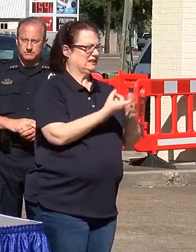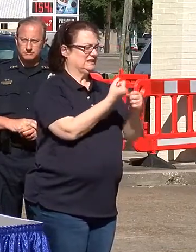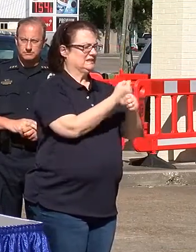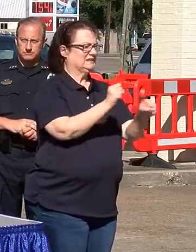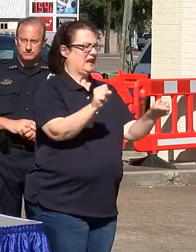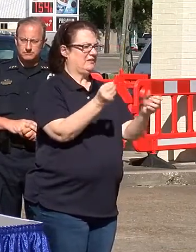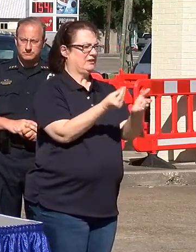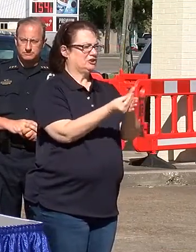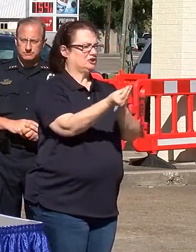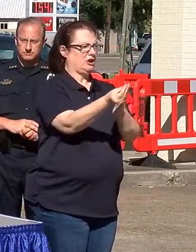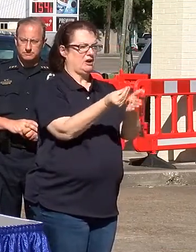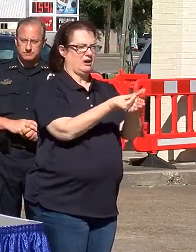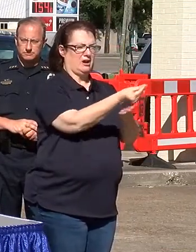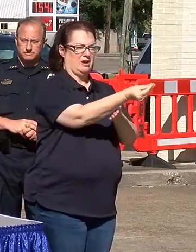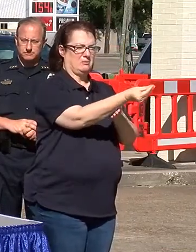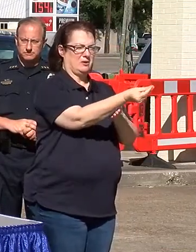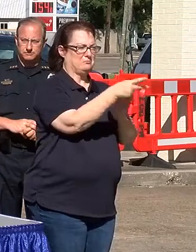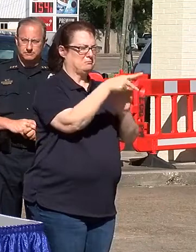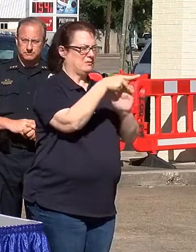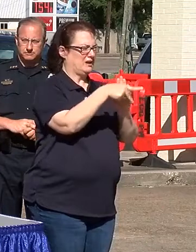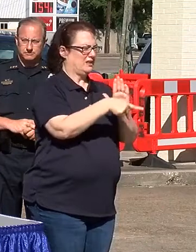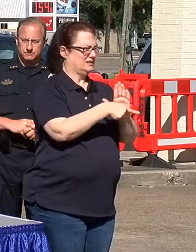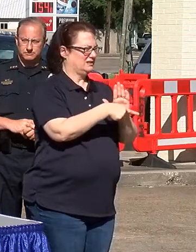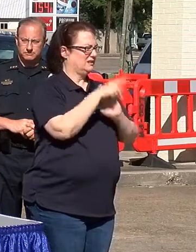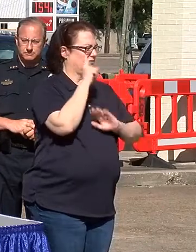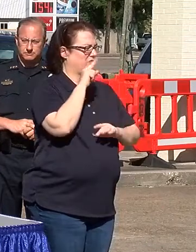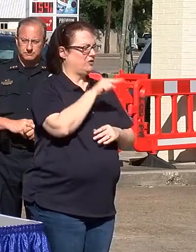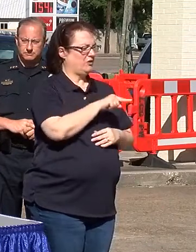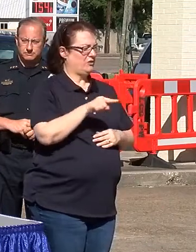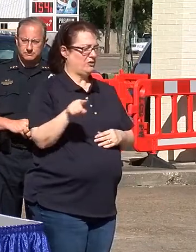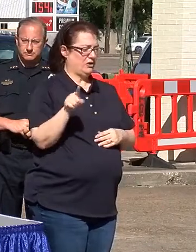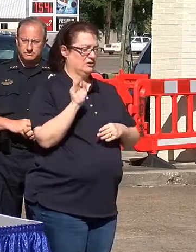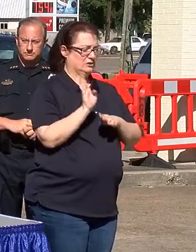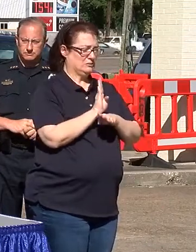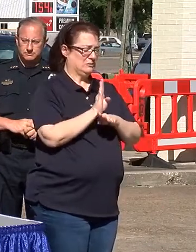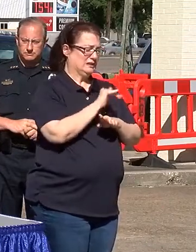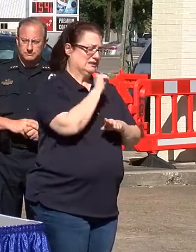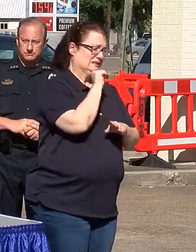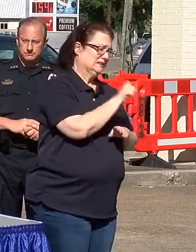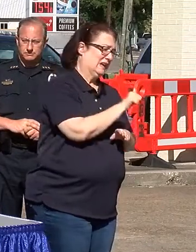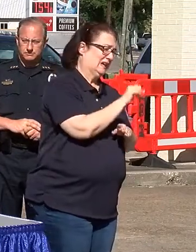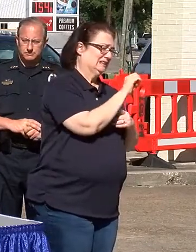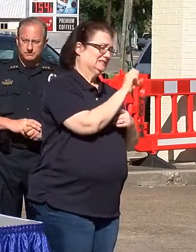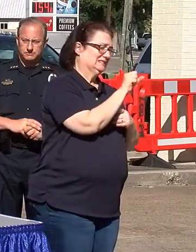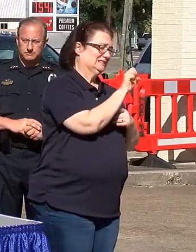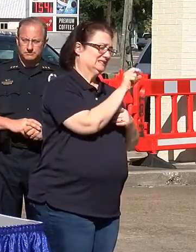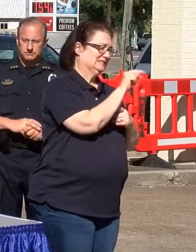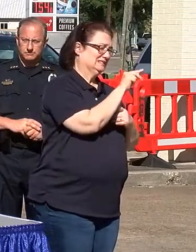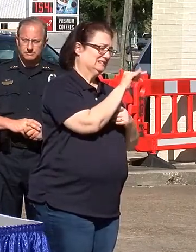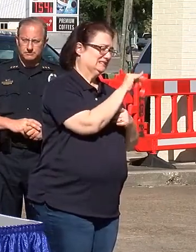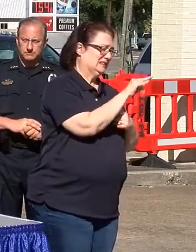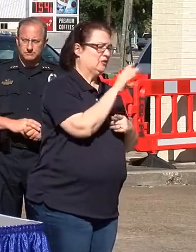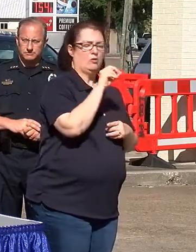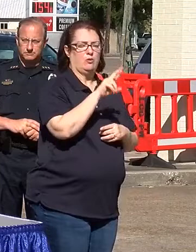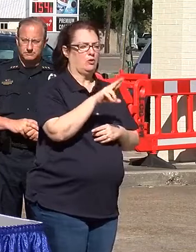policy for the category of businesses that falls in the middle, neither expressly deemed essential nor expressly